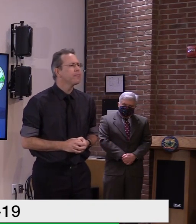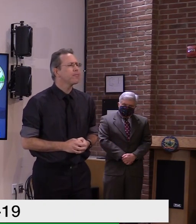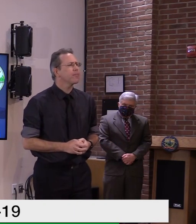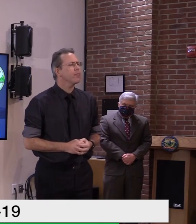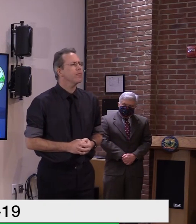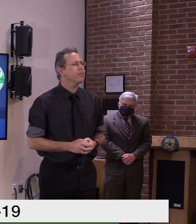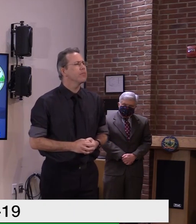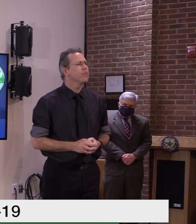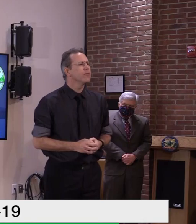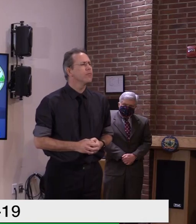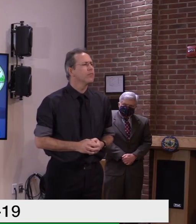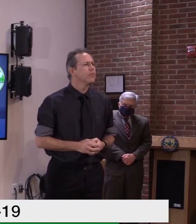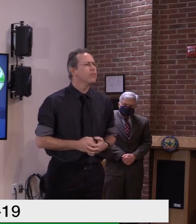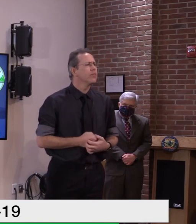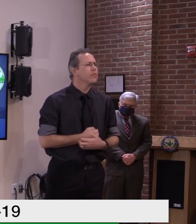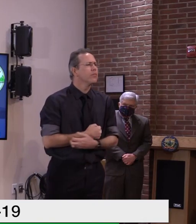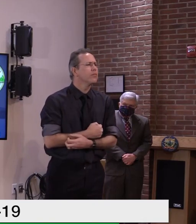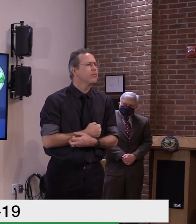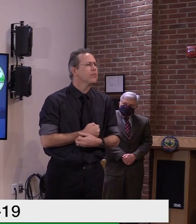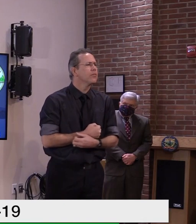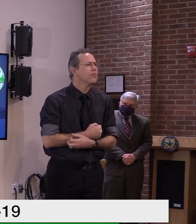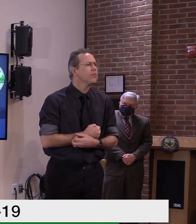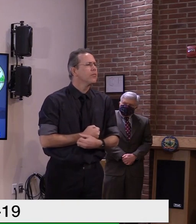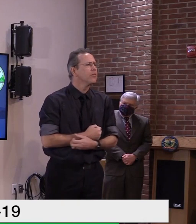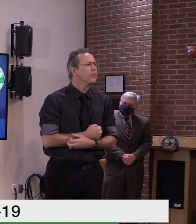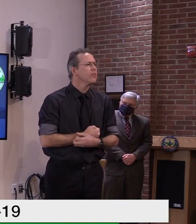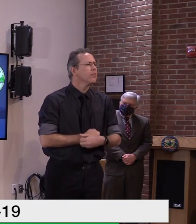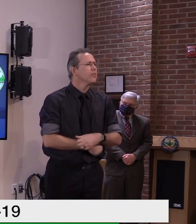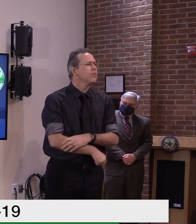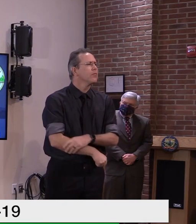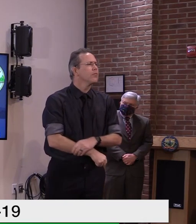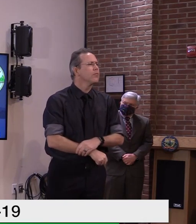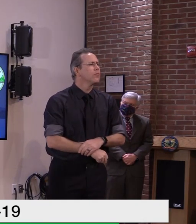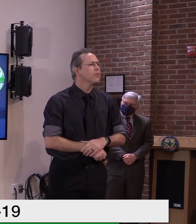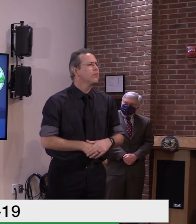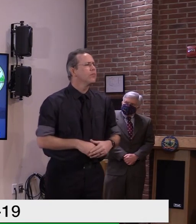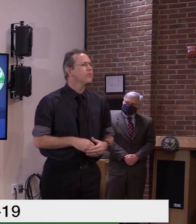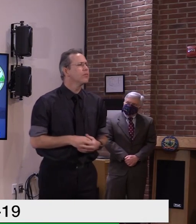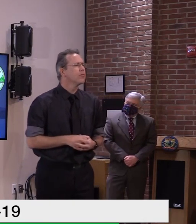from the federal government for administering vaccines?